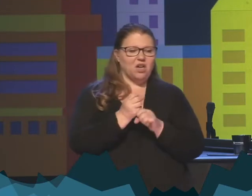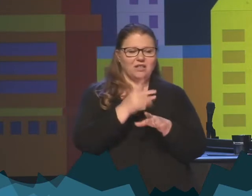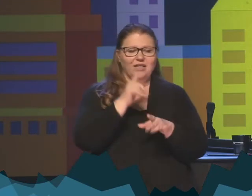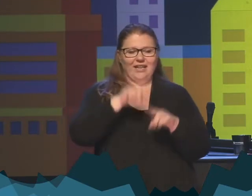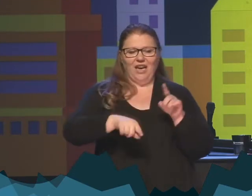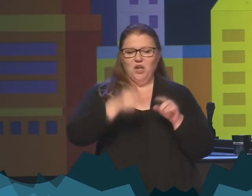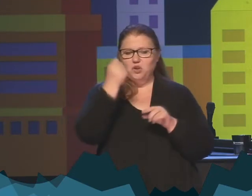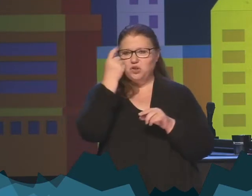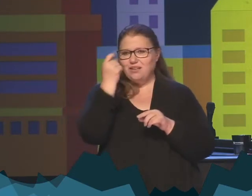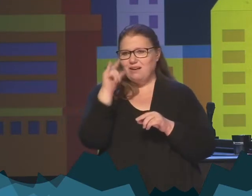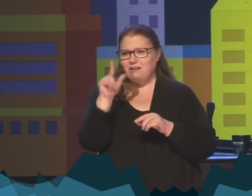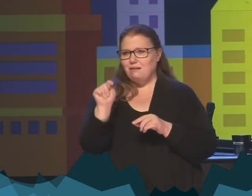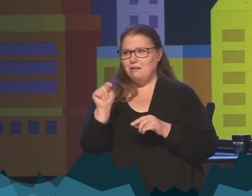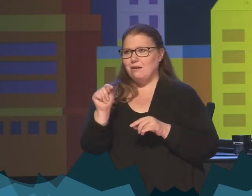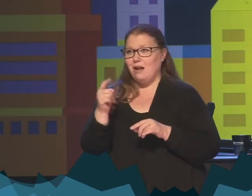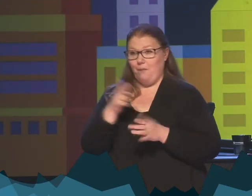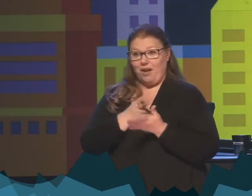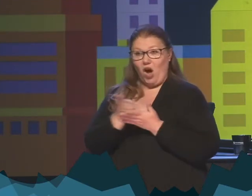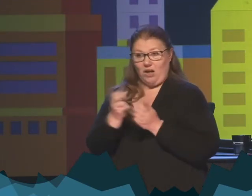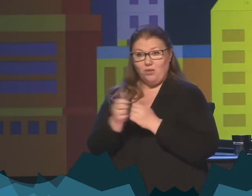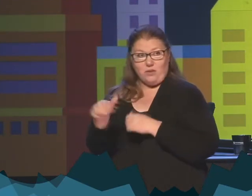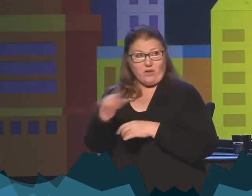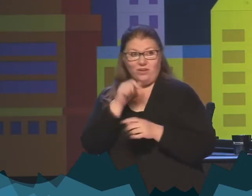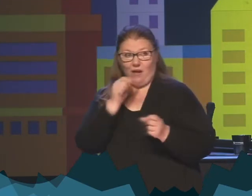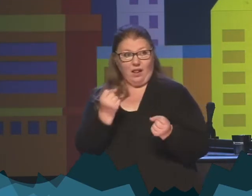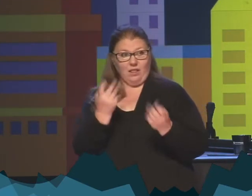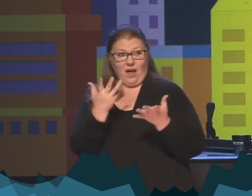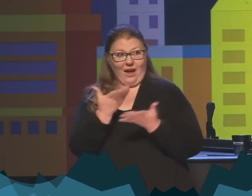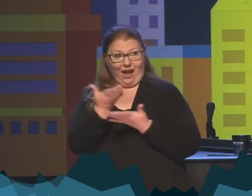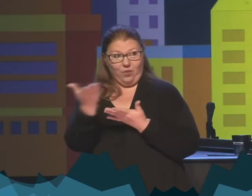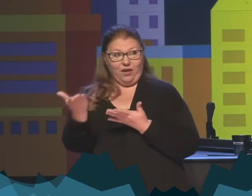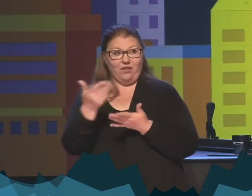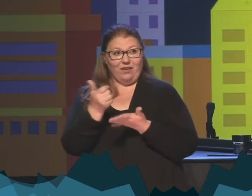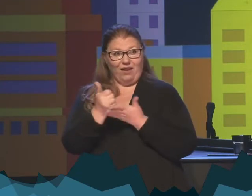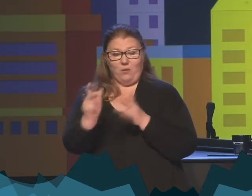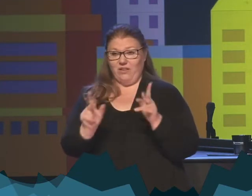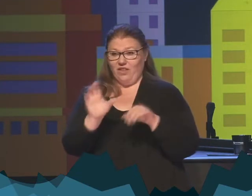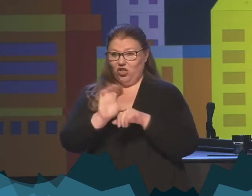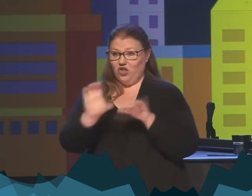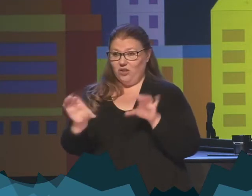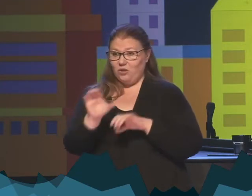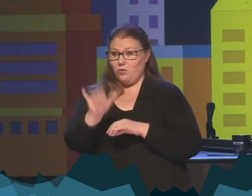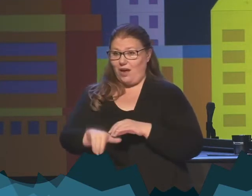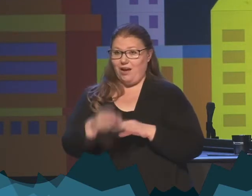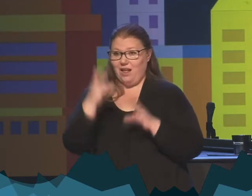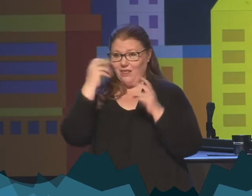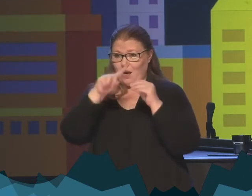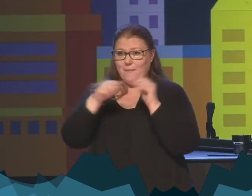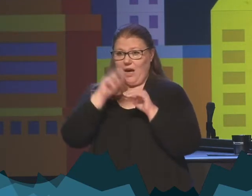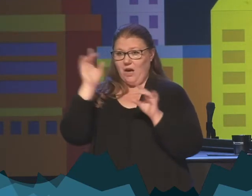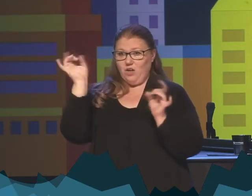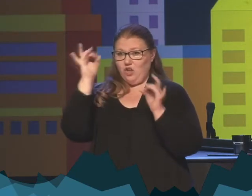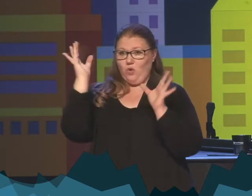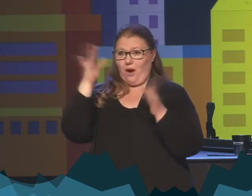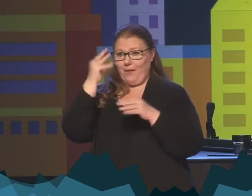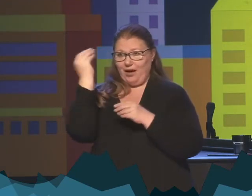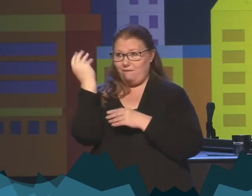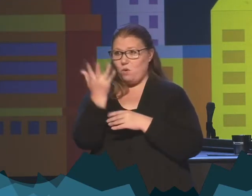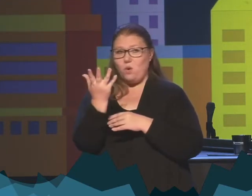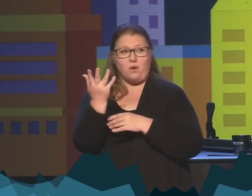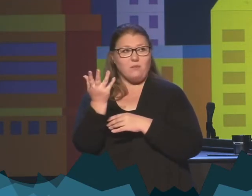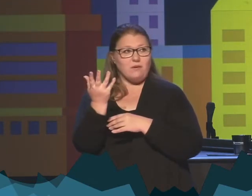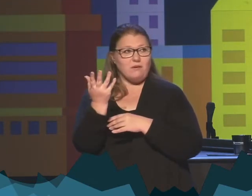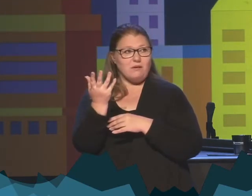it. And I'm going to be honest with you, there's not a lot out there that's helping churches do this, like think about trauma-informed ways of doing church,